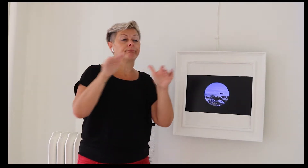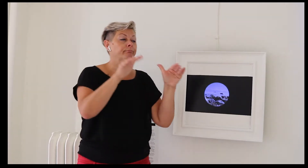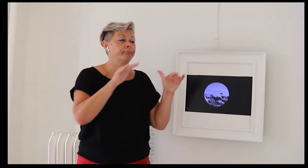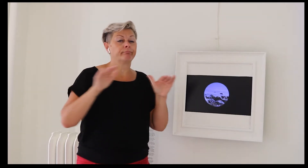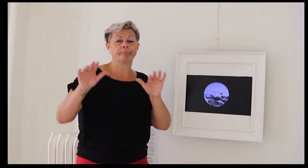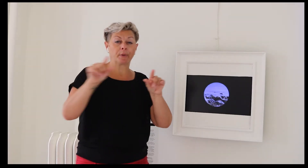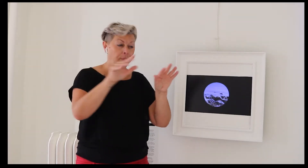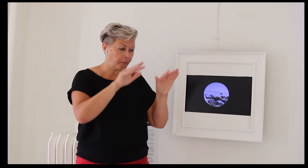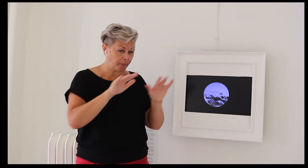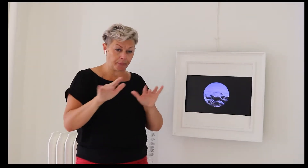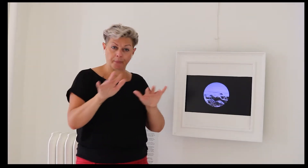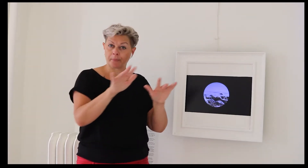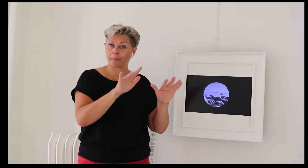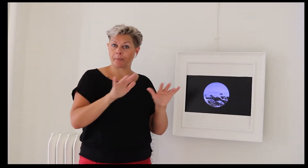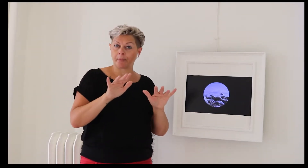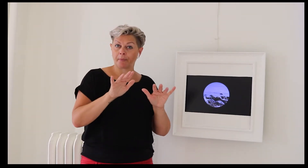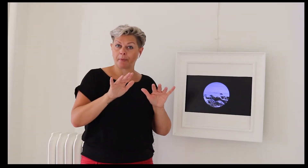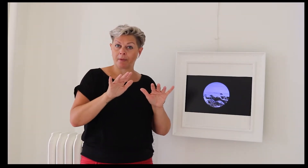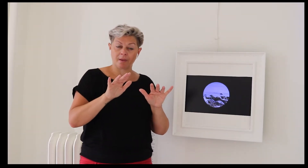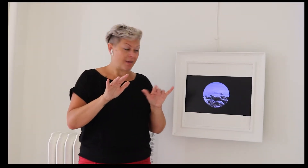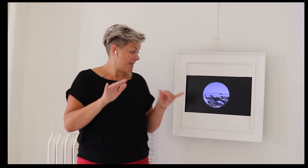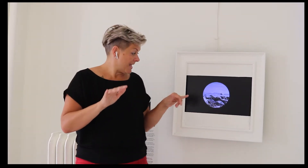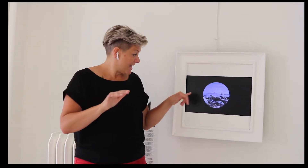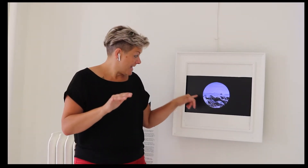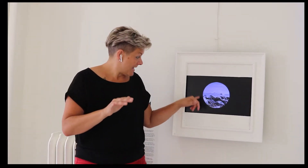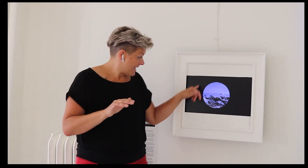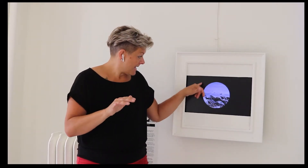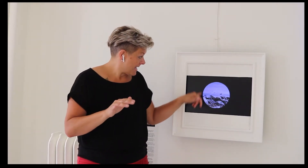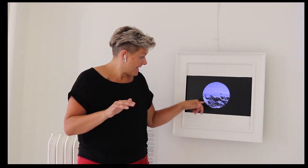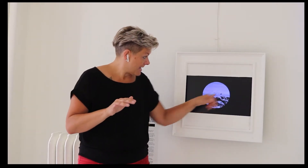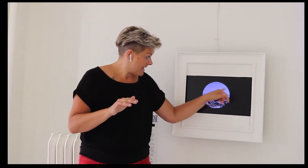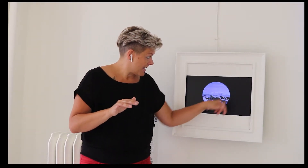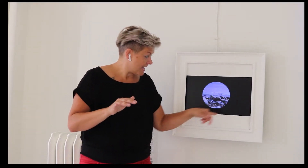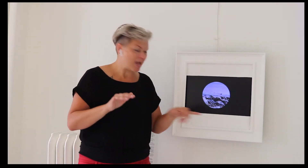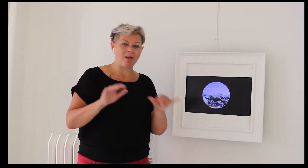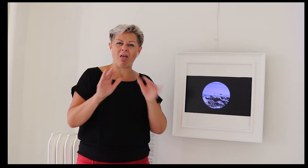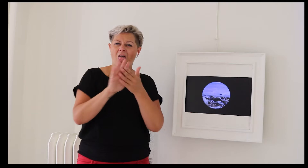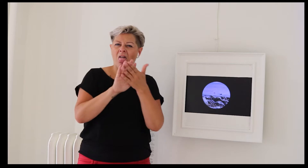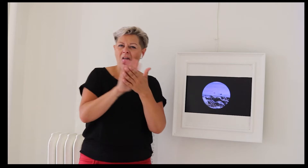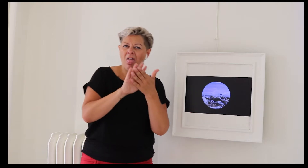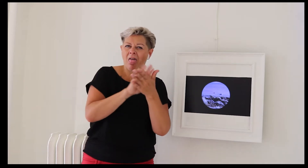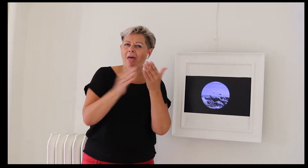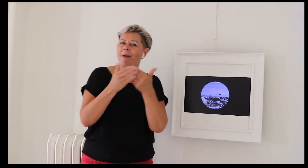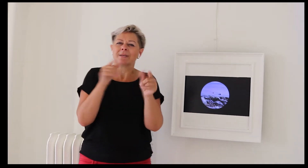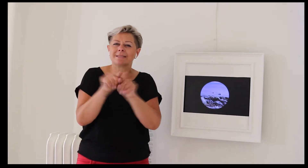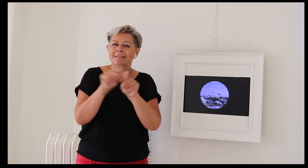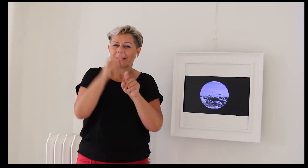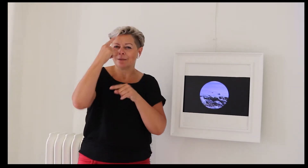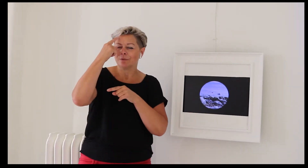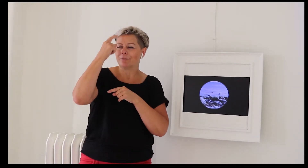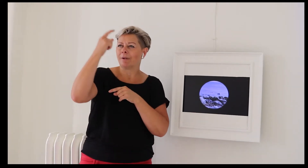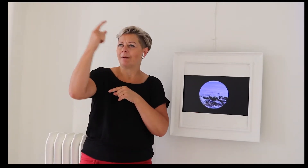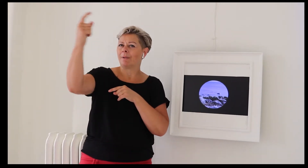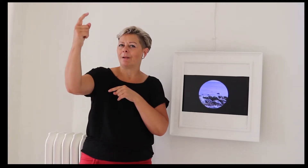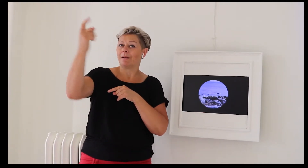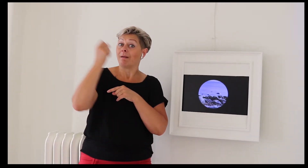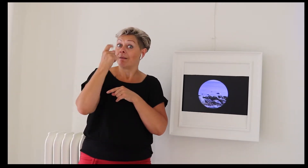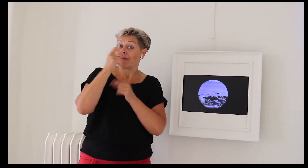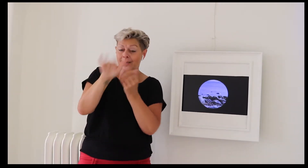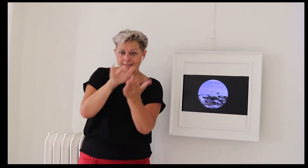seascape. The edges of the seascape are blurry and distorted, as if in a dream state. The center,